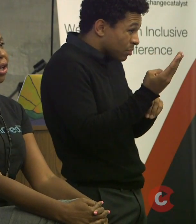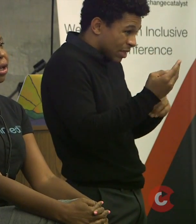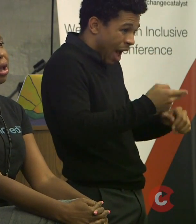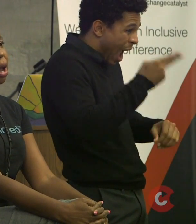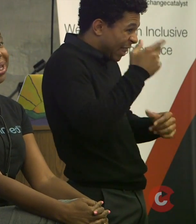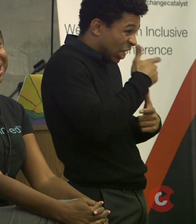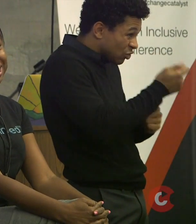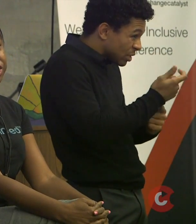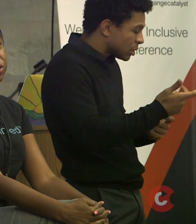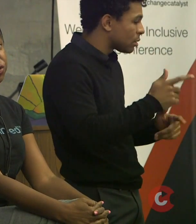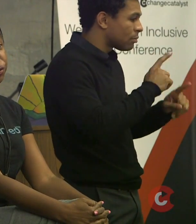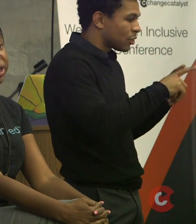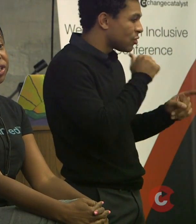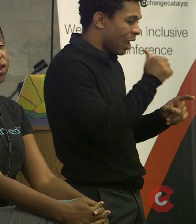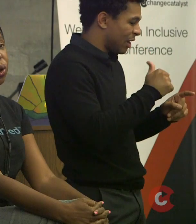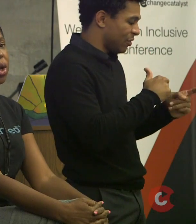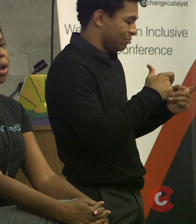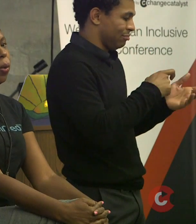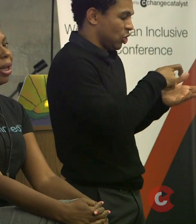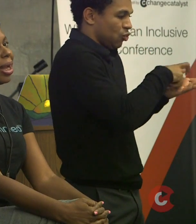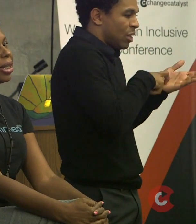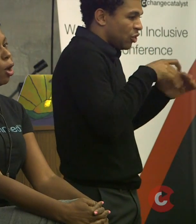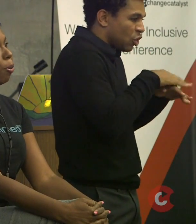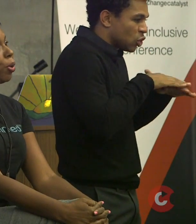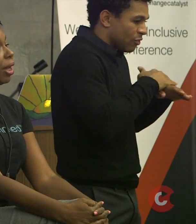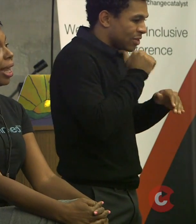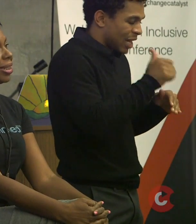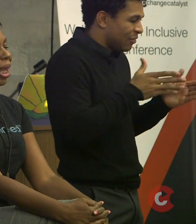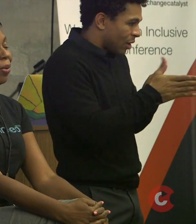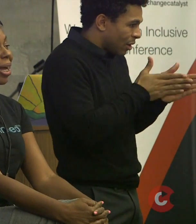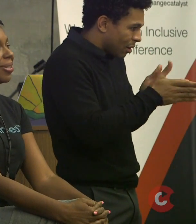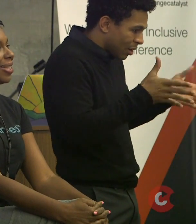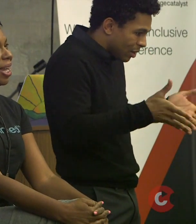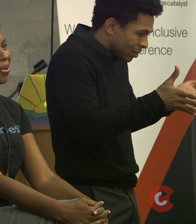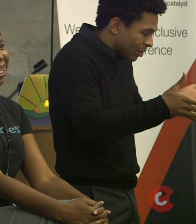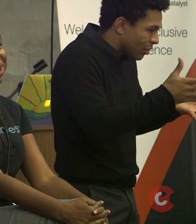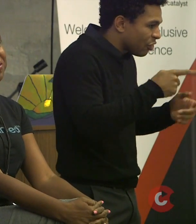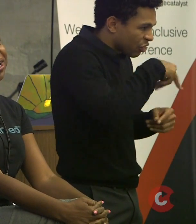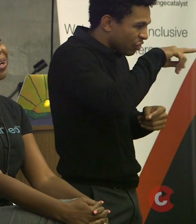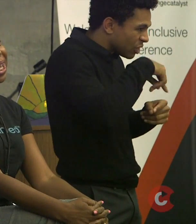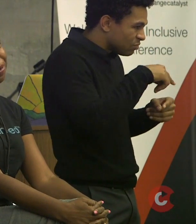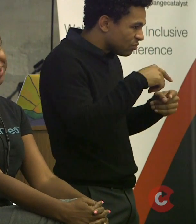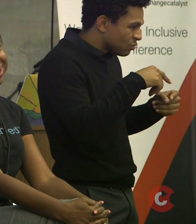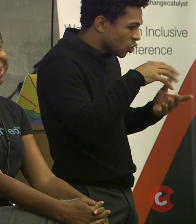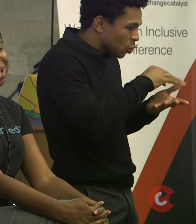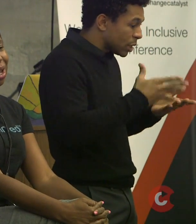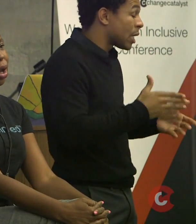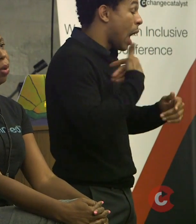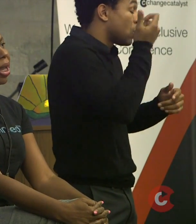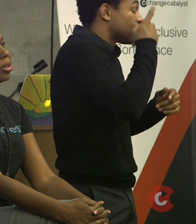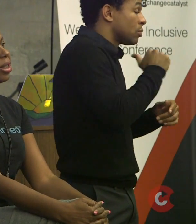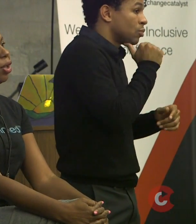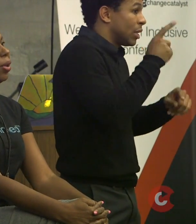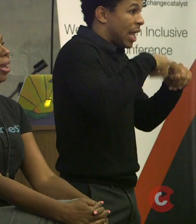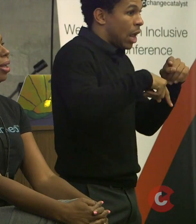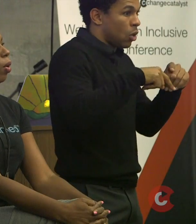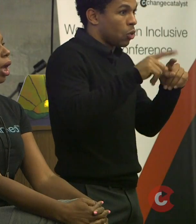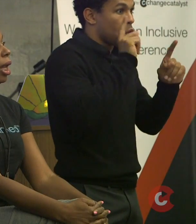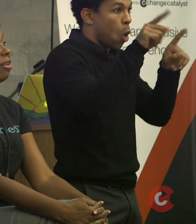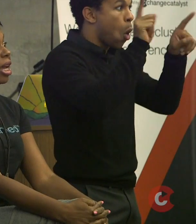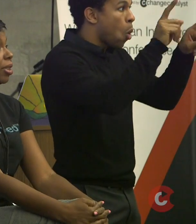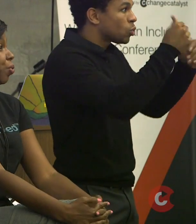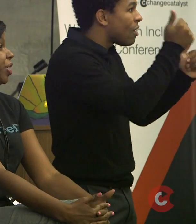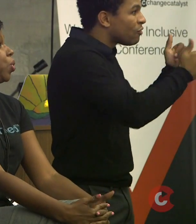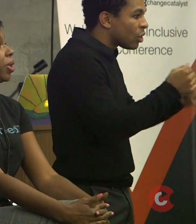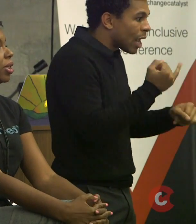not even engaging those students. And so we'd like to help you connect. And we understand you can't go on every campus. We understand you can't,